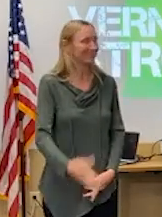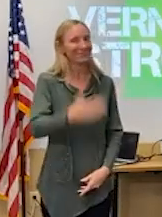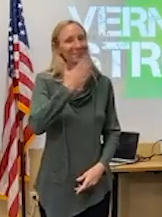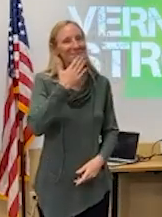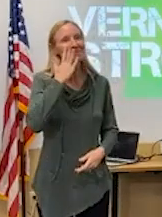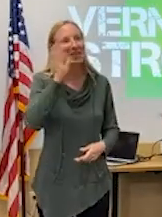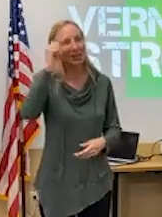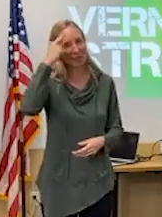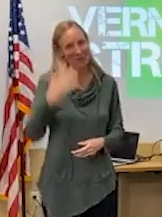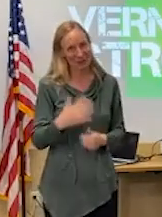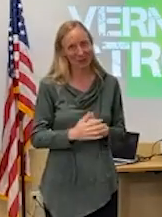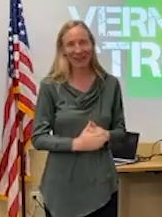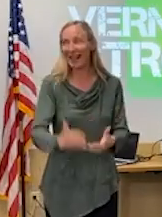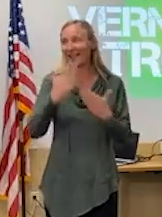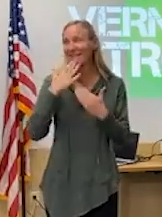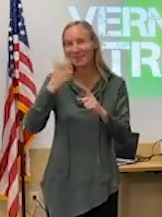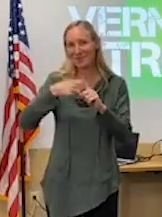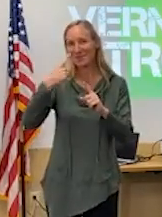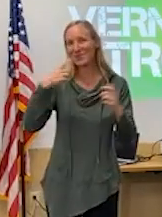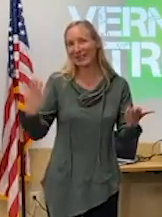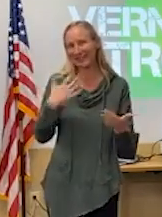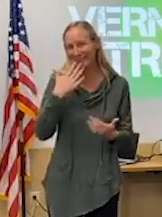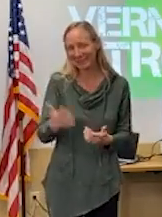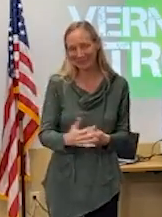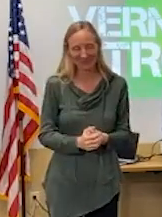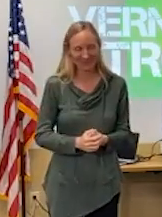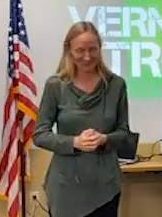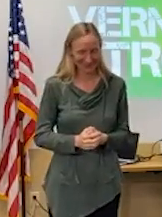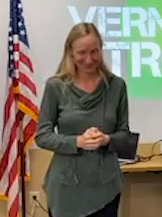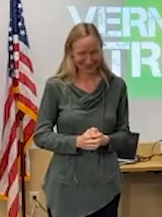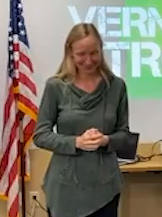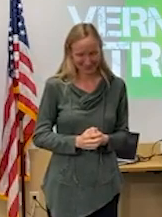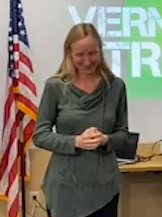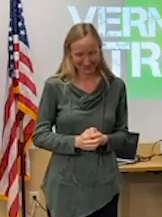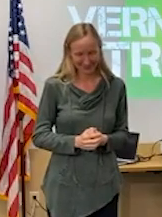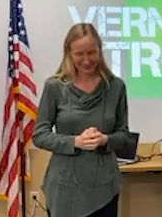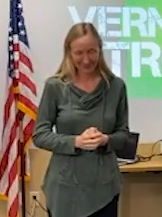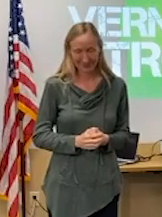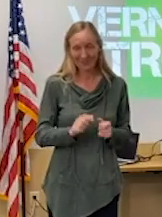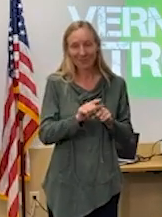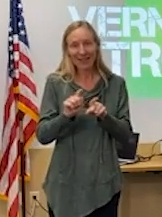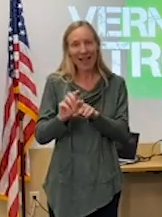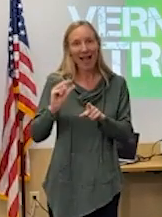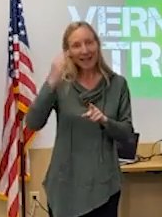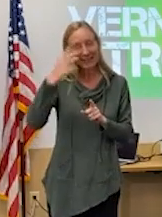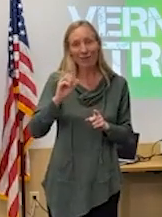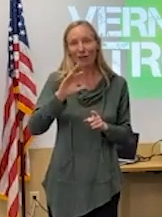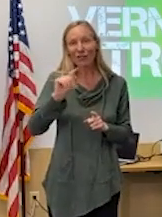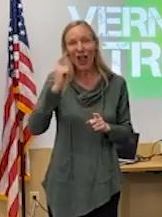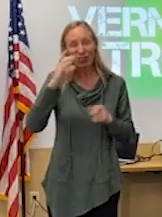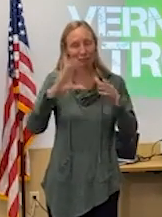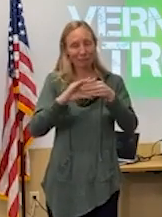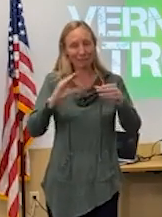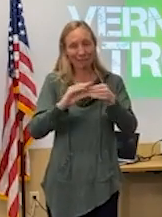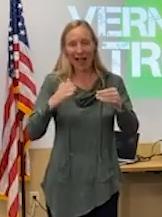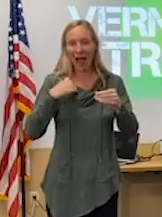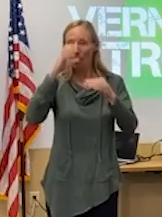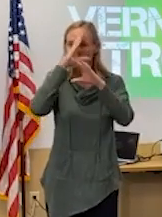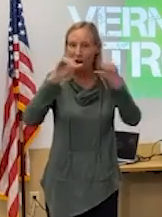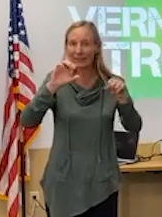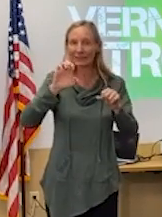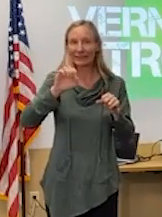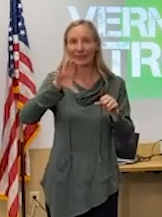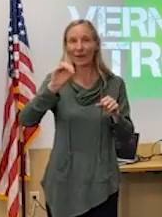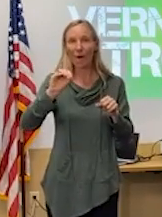Thank you, Governor, and thanks to everybody here. As Governor Scott just shared, I'm Dan Smith. I'm President and CEO of the